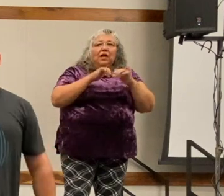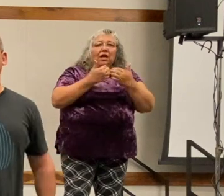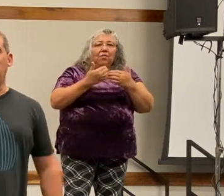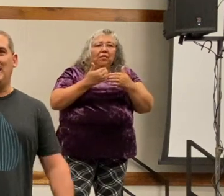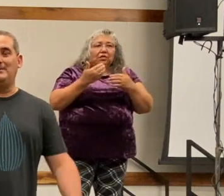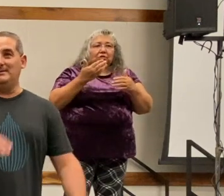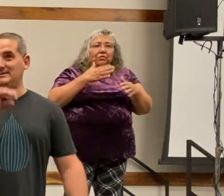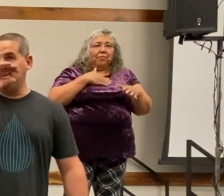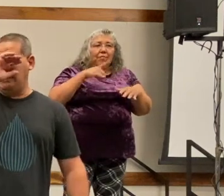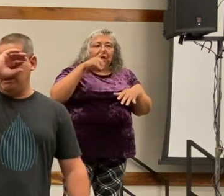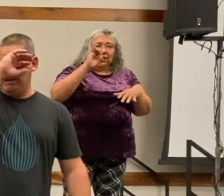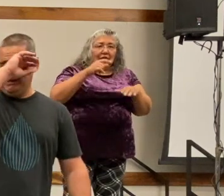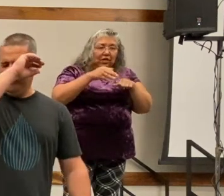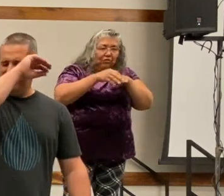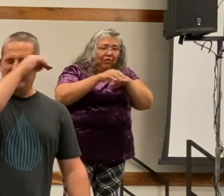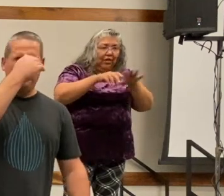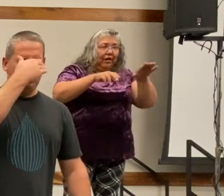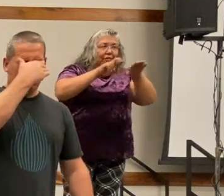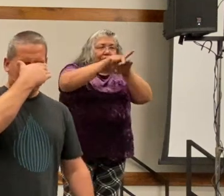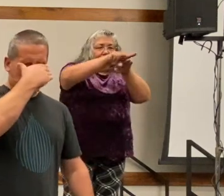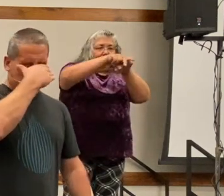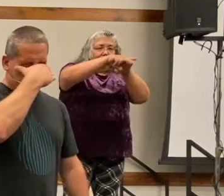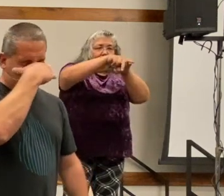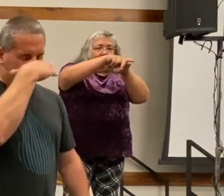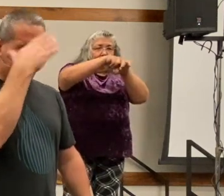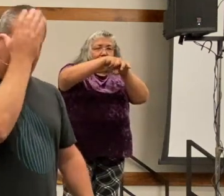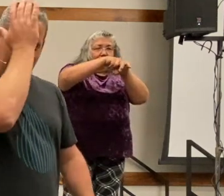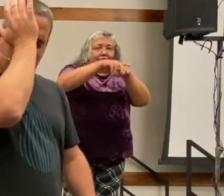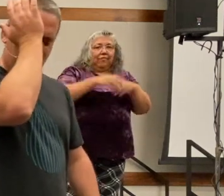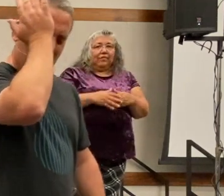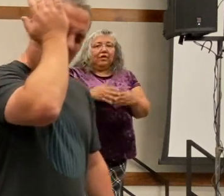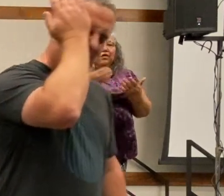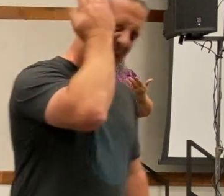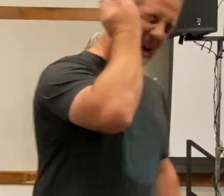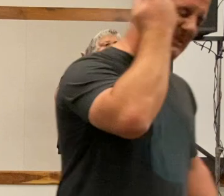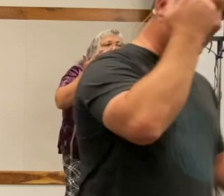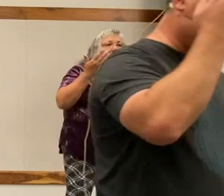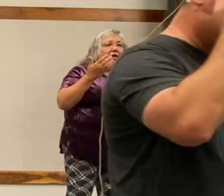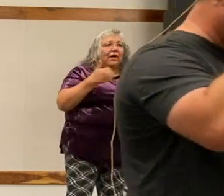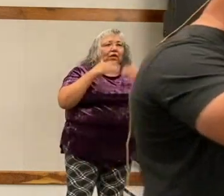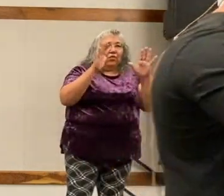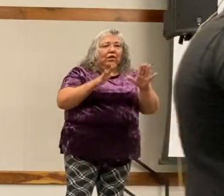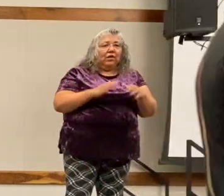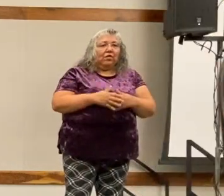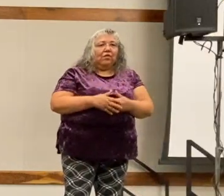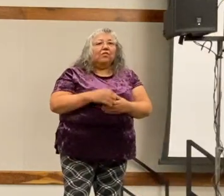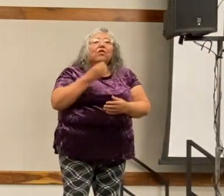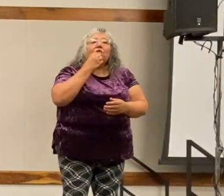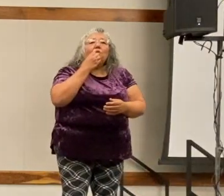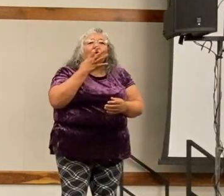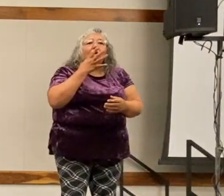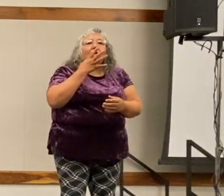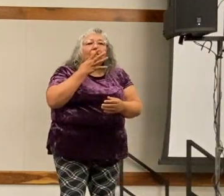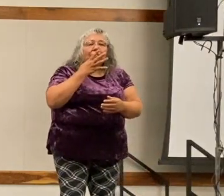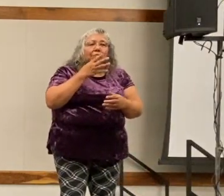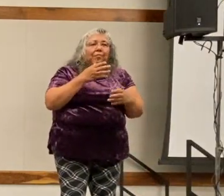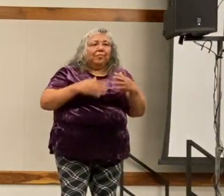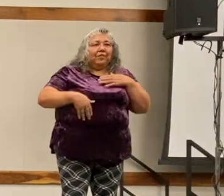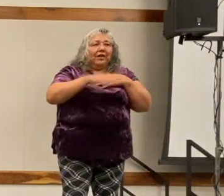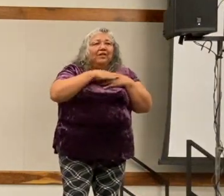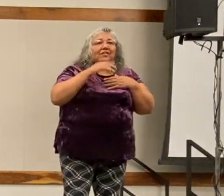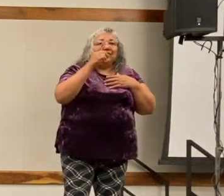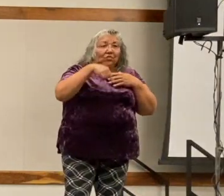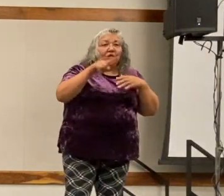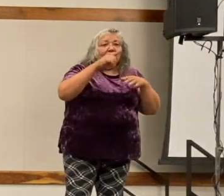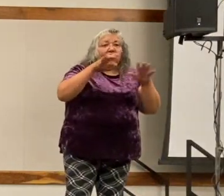are hanging off the bottom of this thing, right? You know what they have great at the hospital is those warm heated blankets. Those are